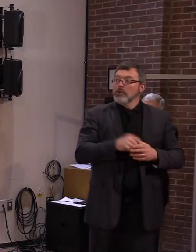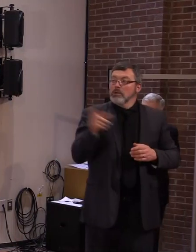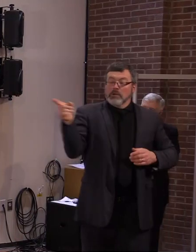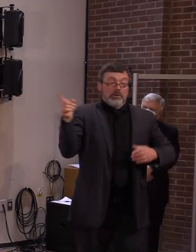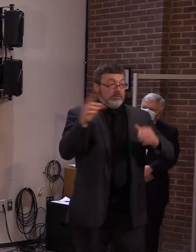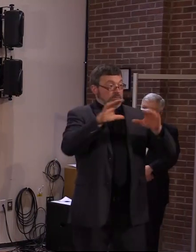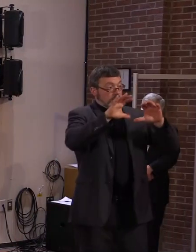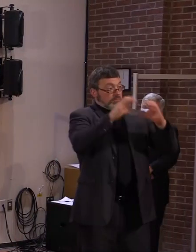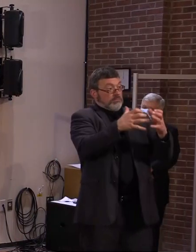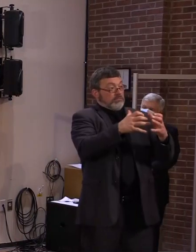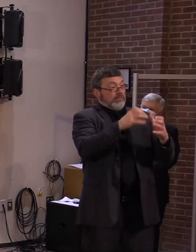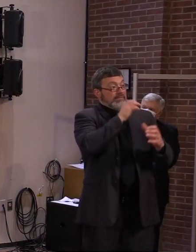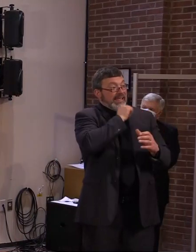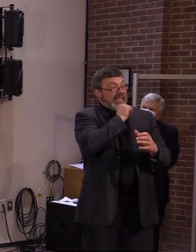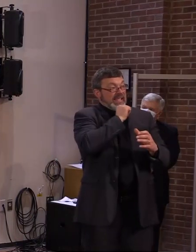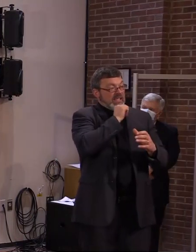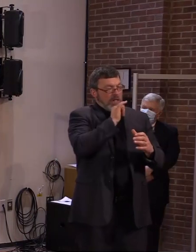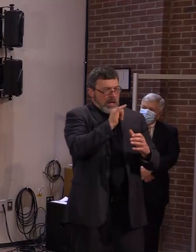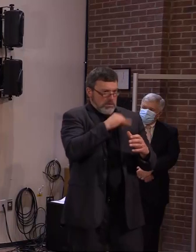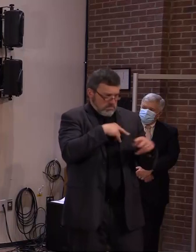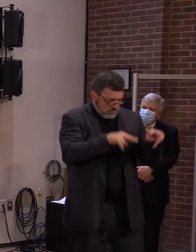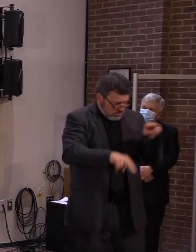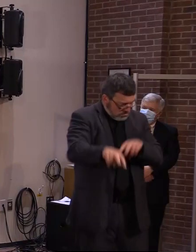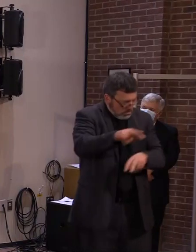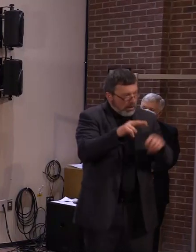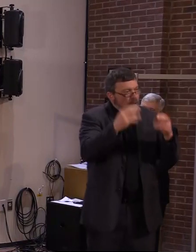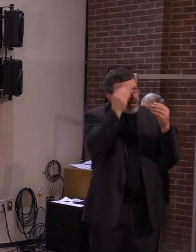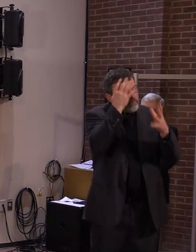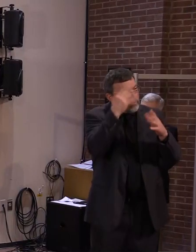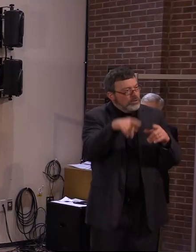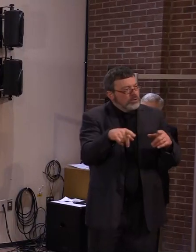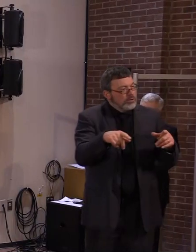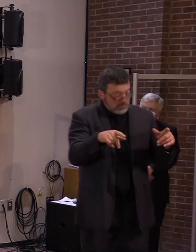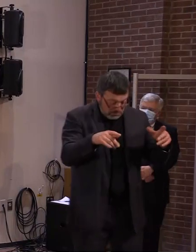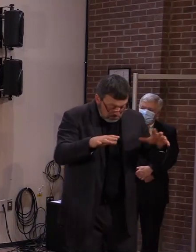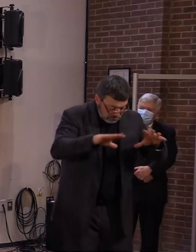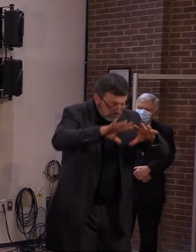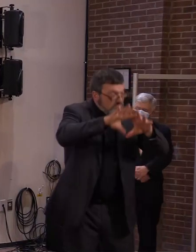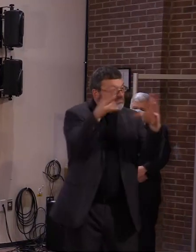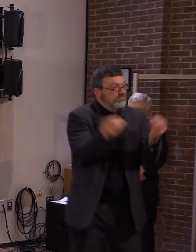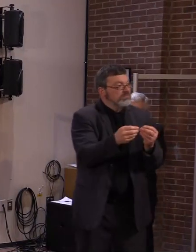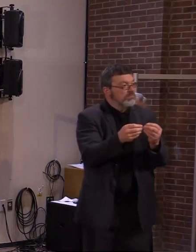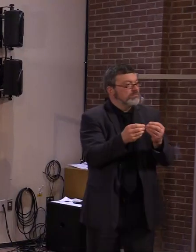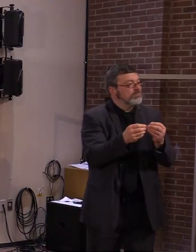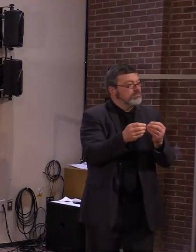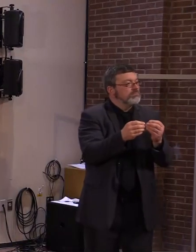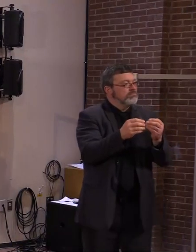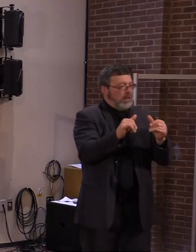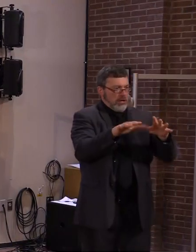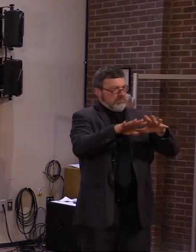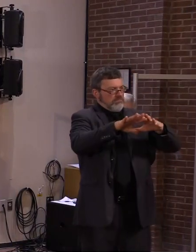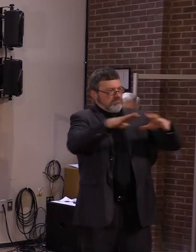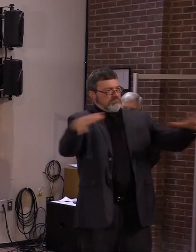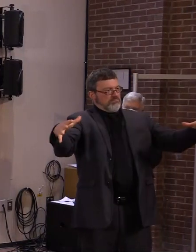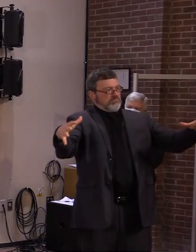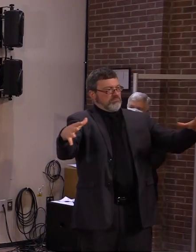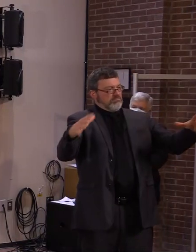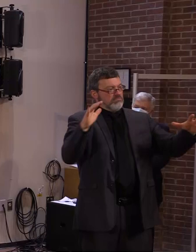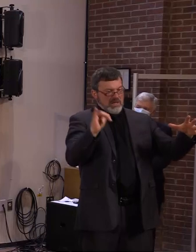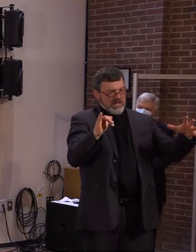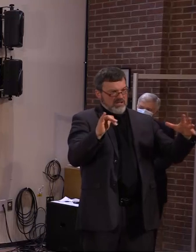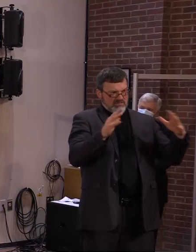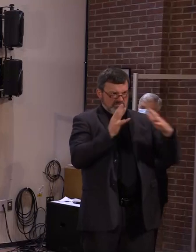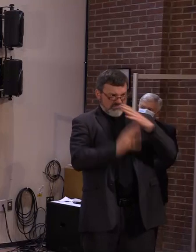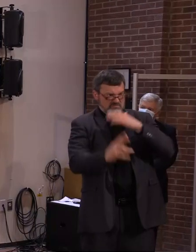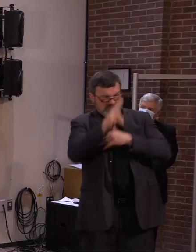Most of the data we have is of all the people in the hospital, not isolating out the ones in the ICU from the general medical beds. But